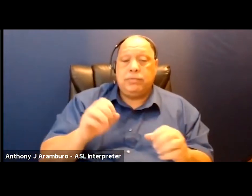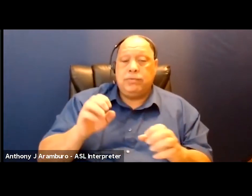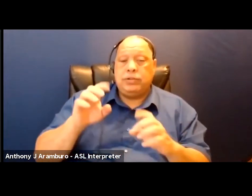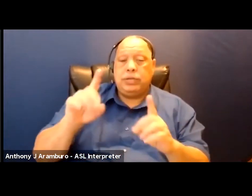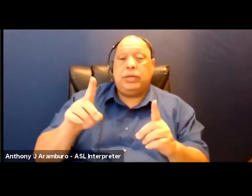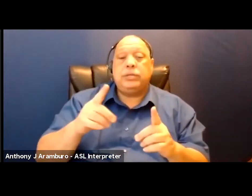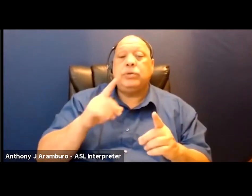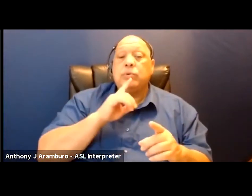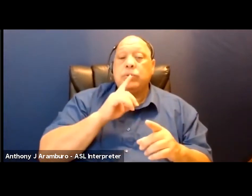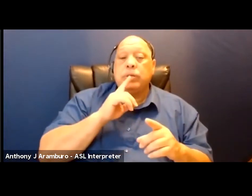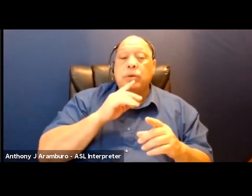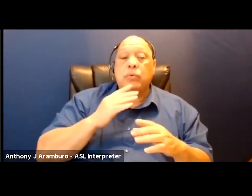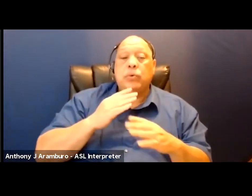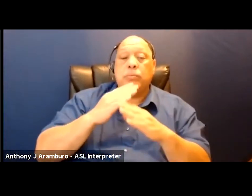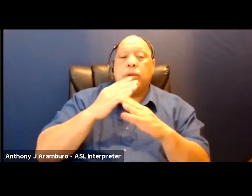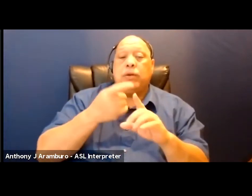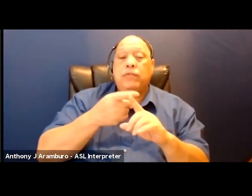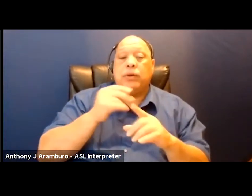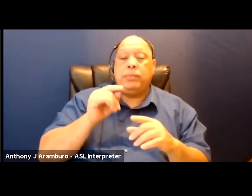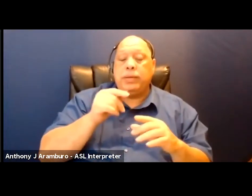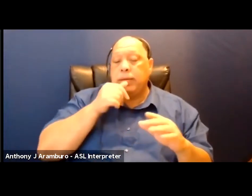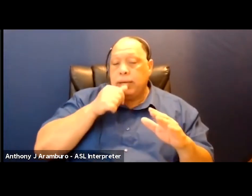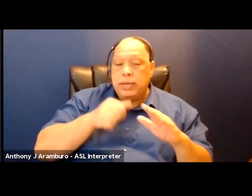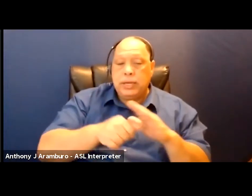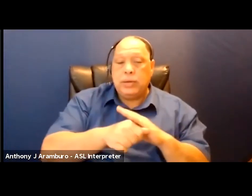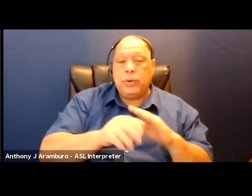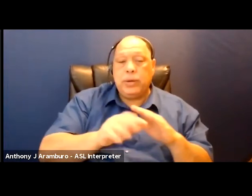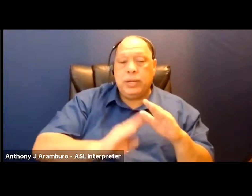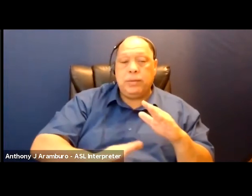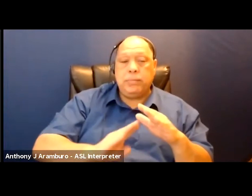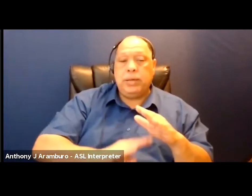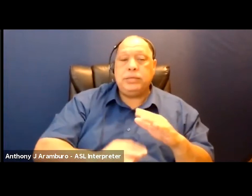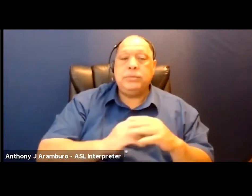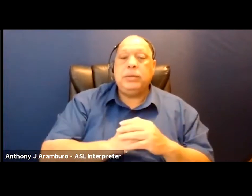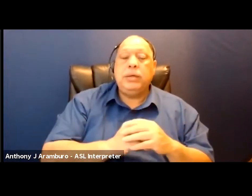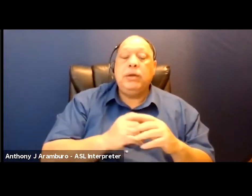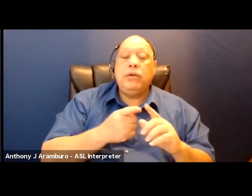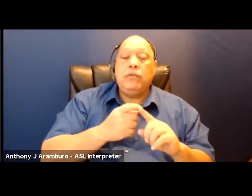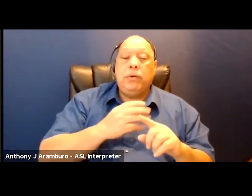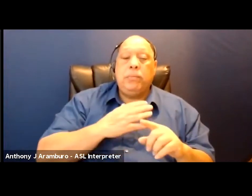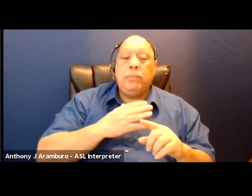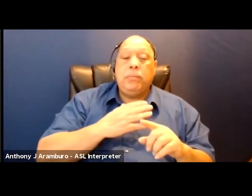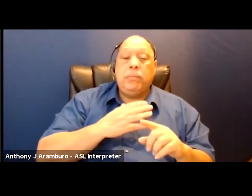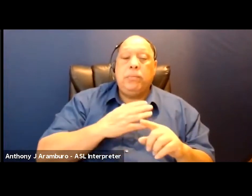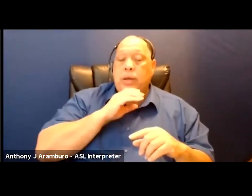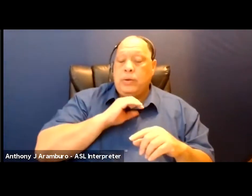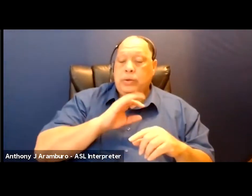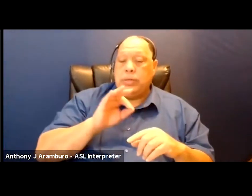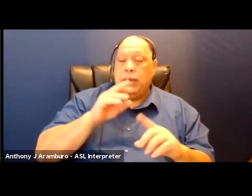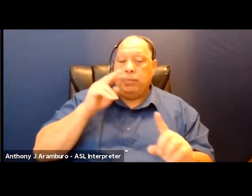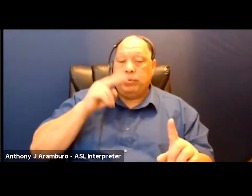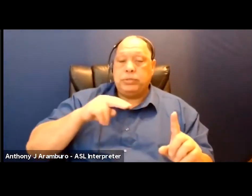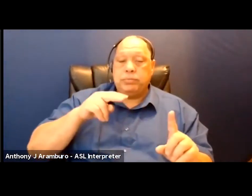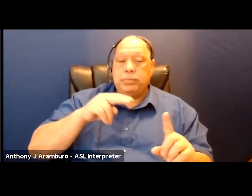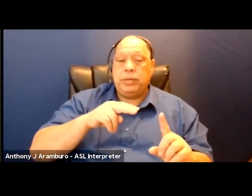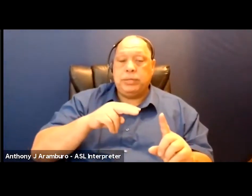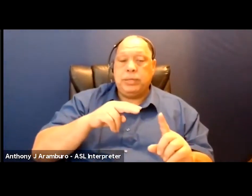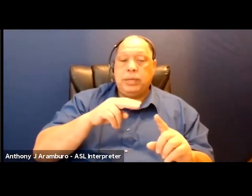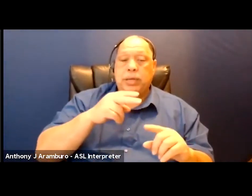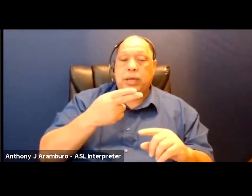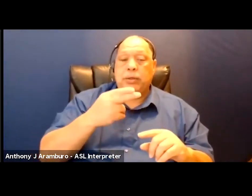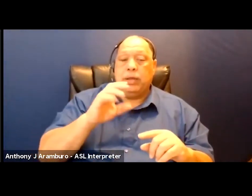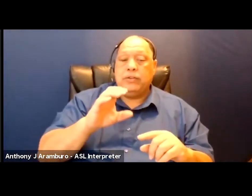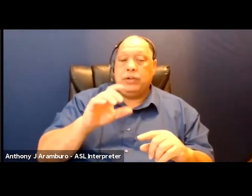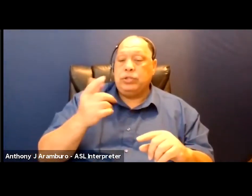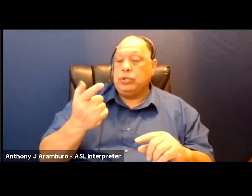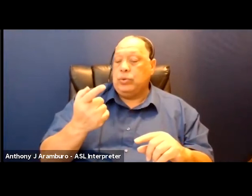were actually blocked from it and hidden away in the basement. But from my 9-year-old perspective, Health Conservation 21